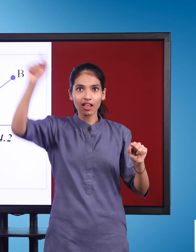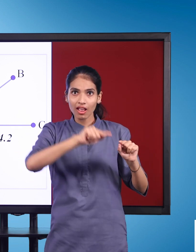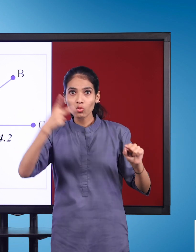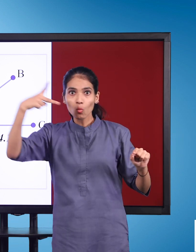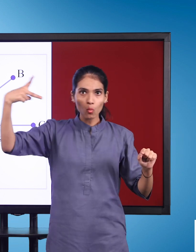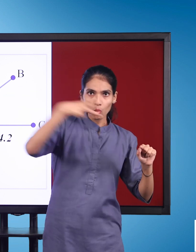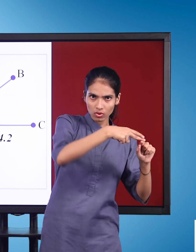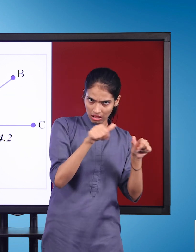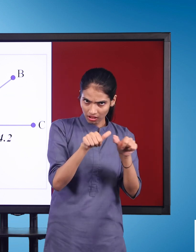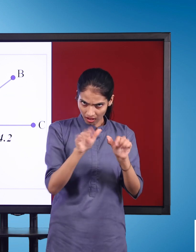AC.